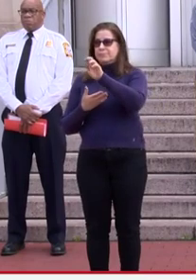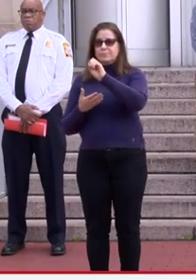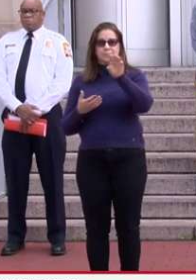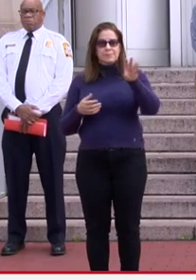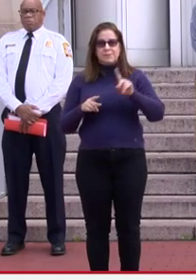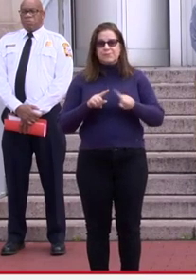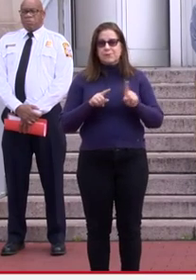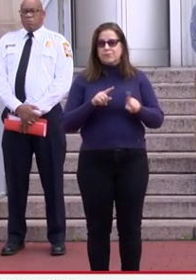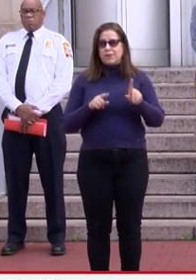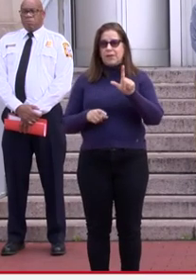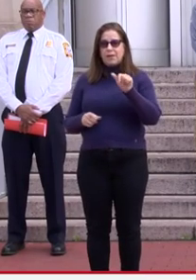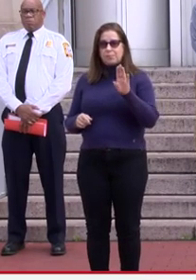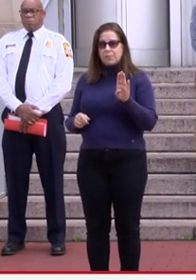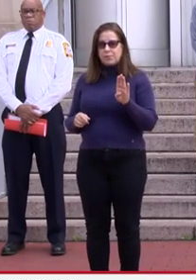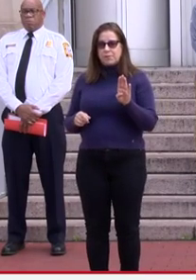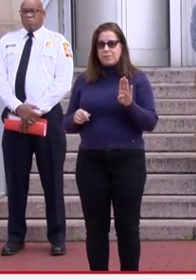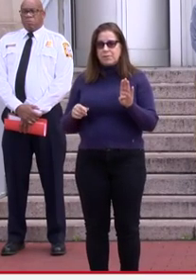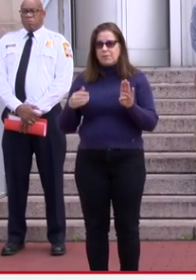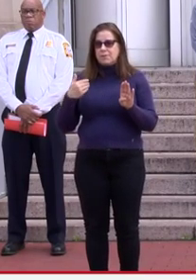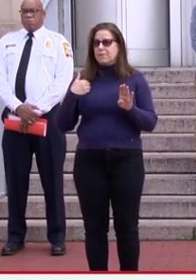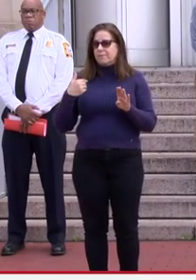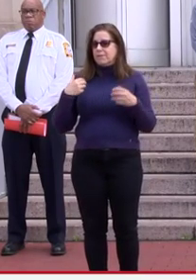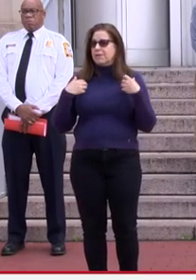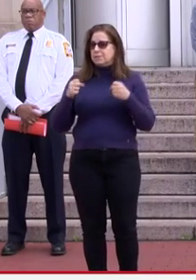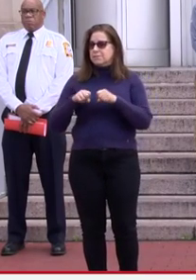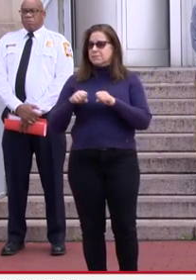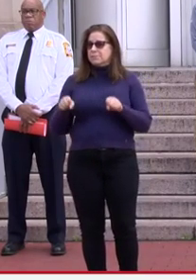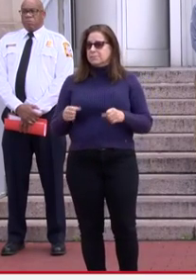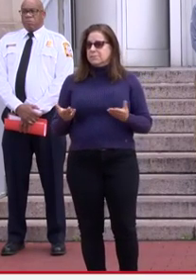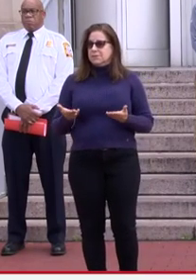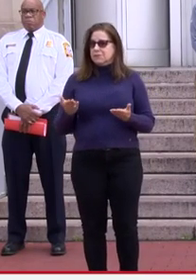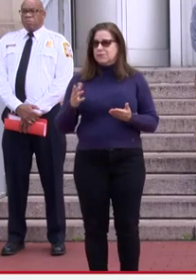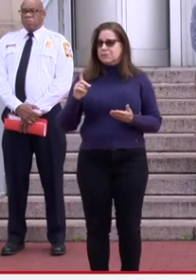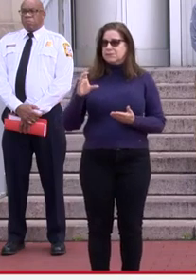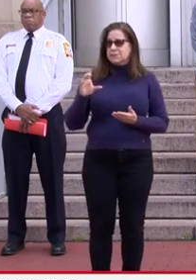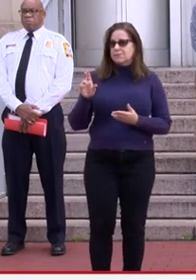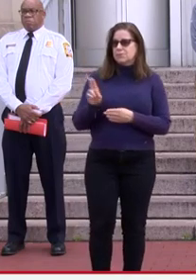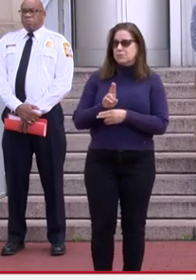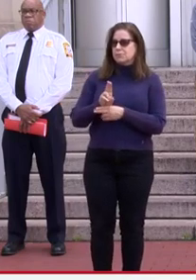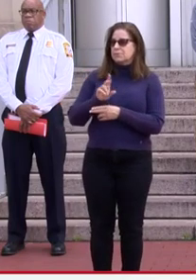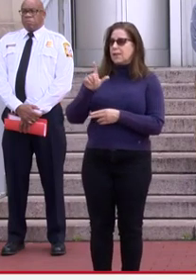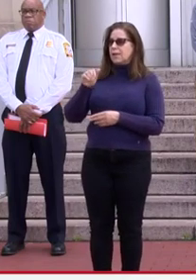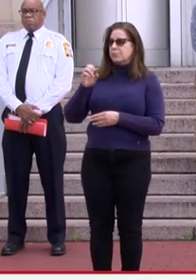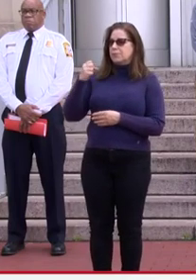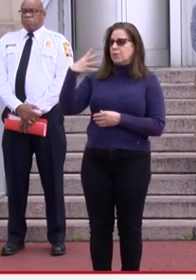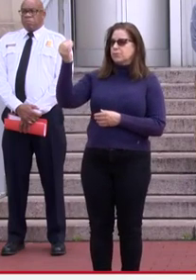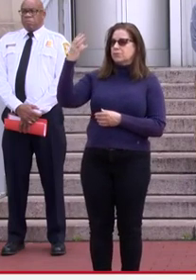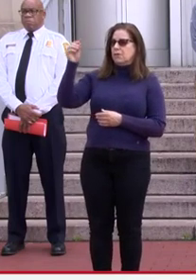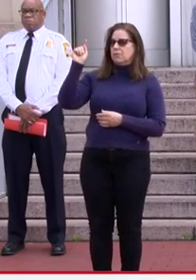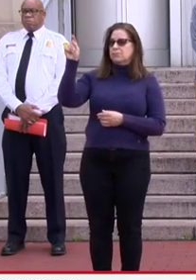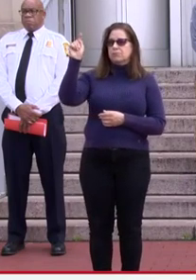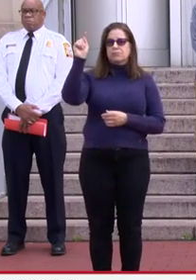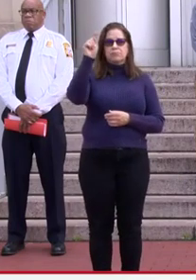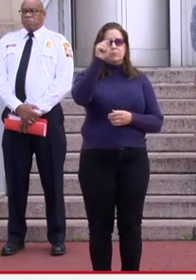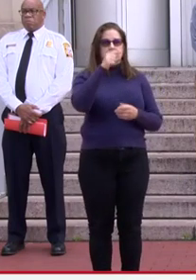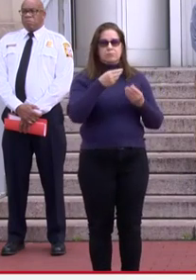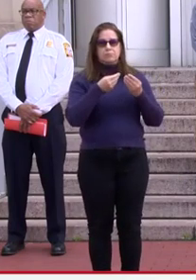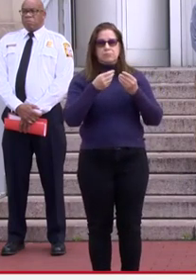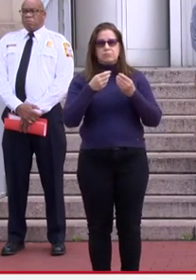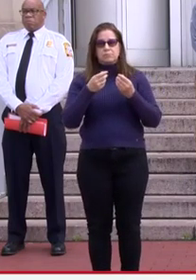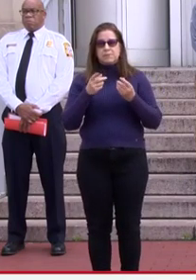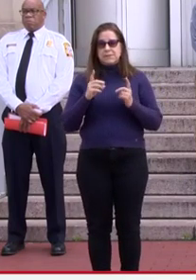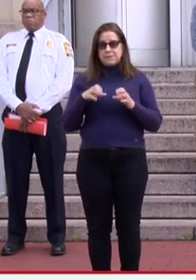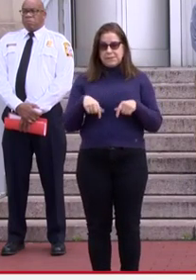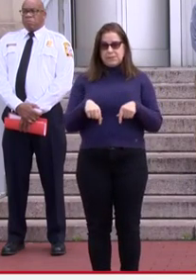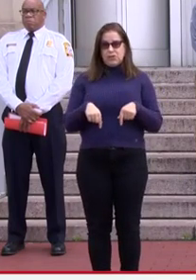have health systems in the district who are using commercial laboratories affiliated with their health system. So the DC Public Health Laboratory